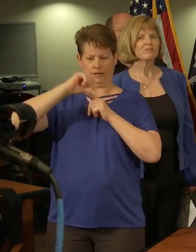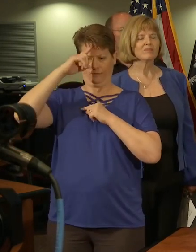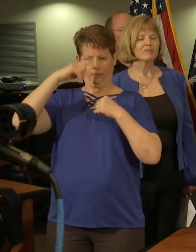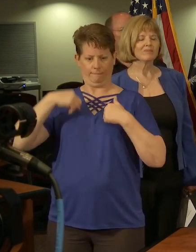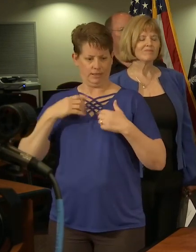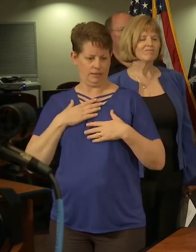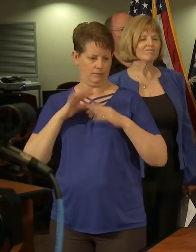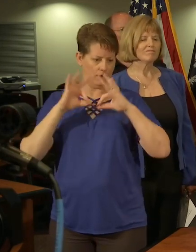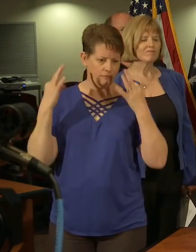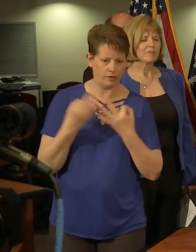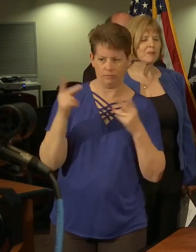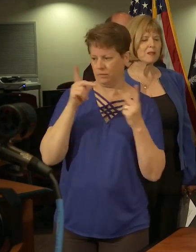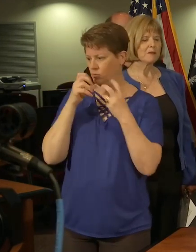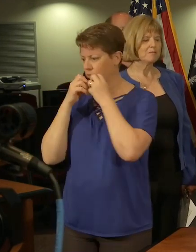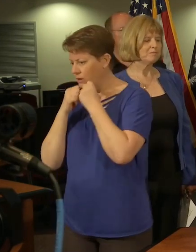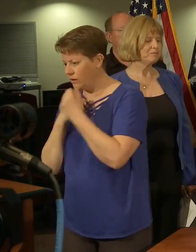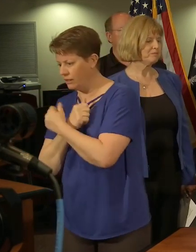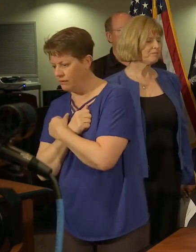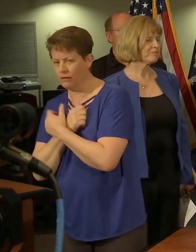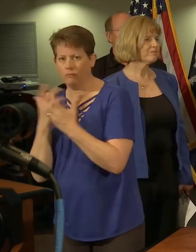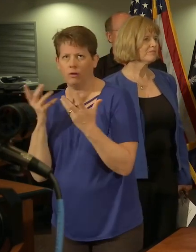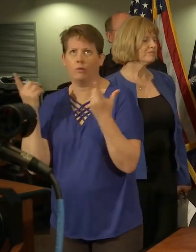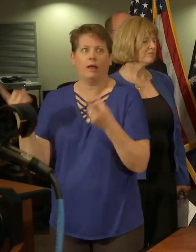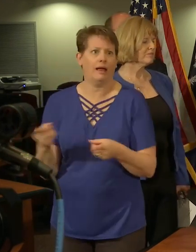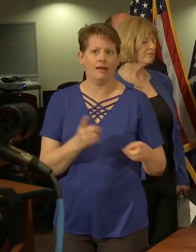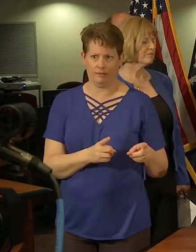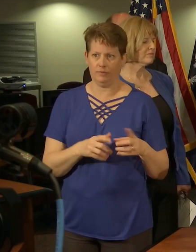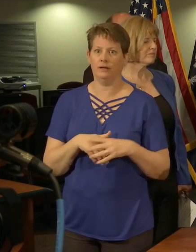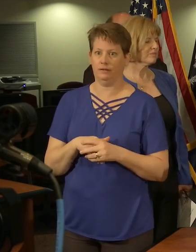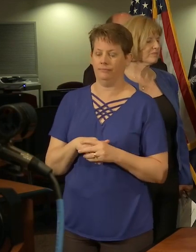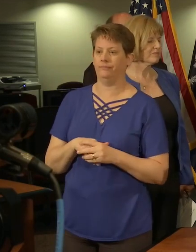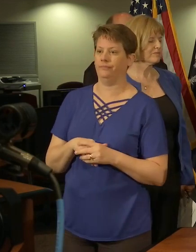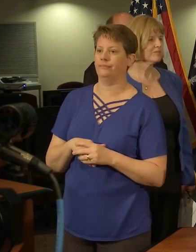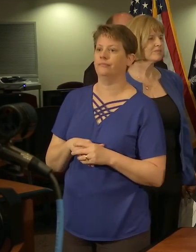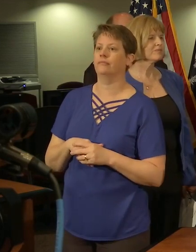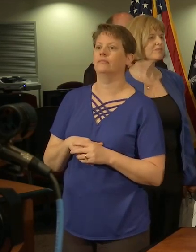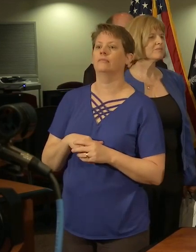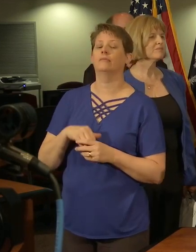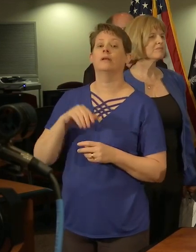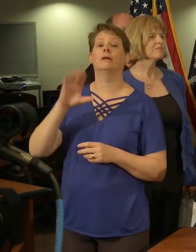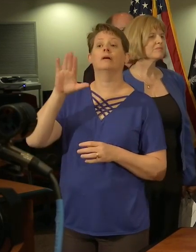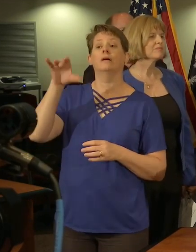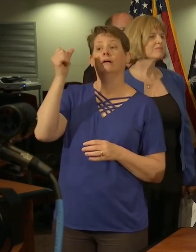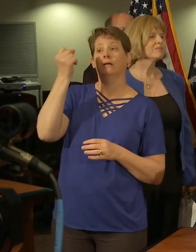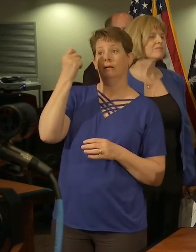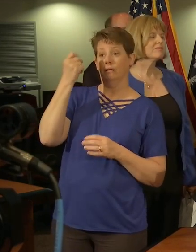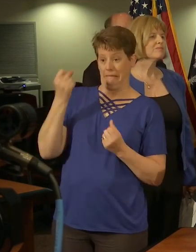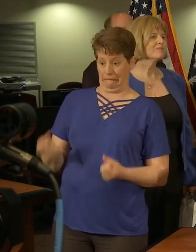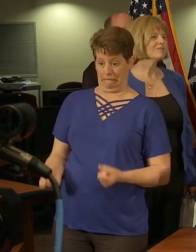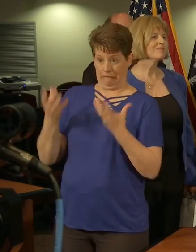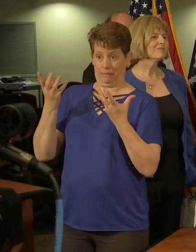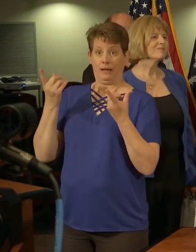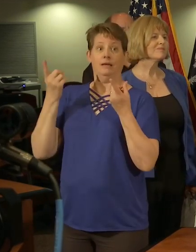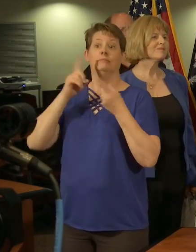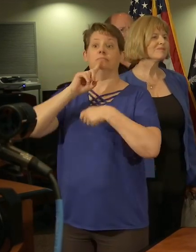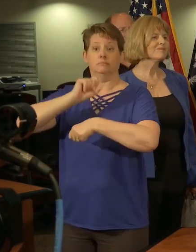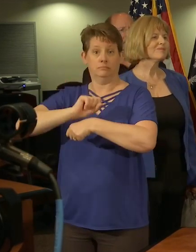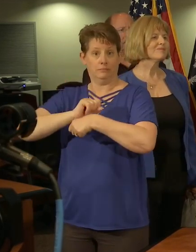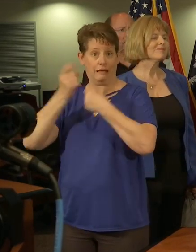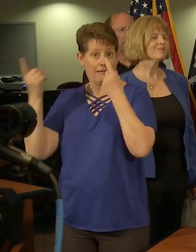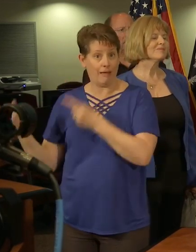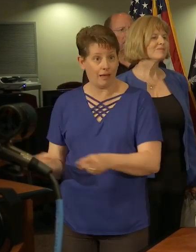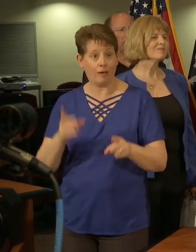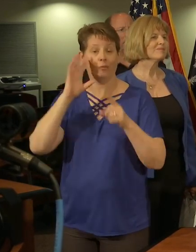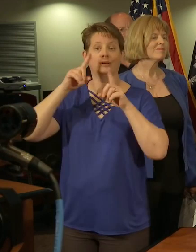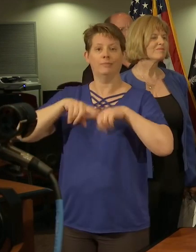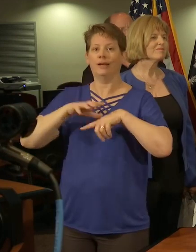their loved ones, and our state. The number of cases that ultimately occur will depend in part on all of